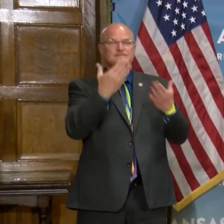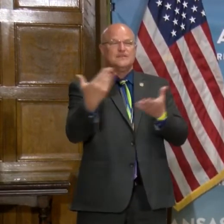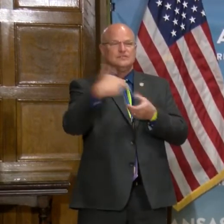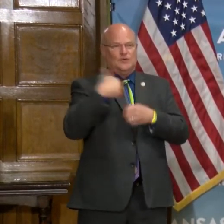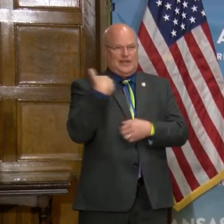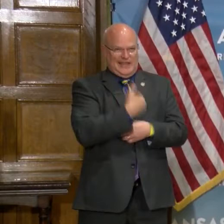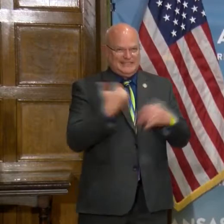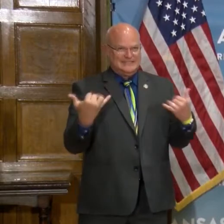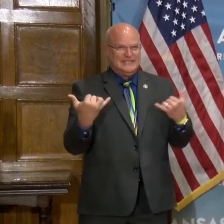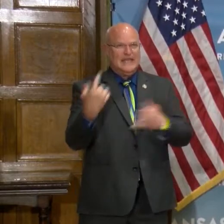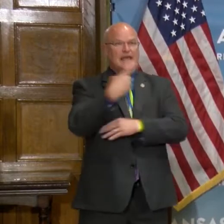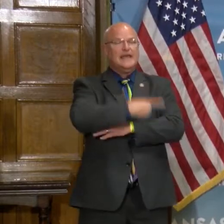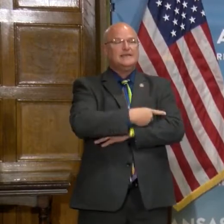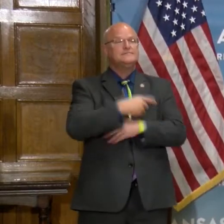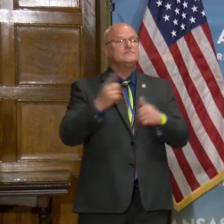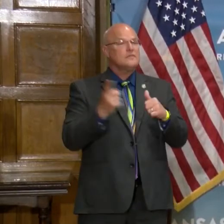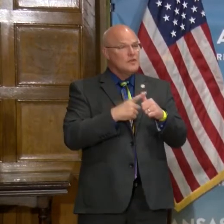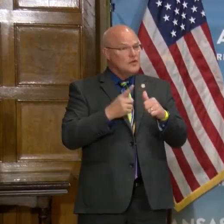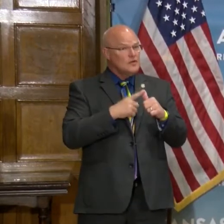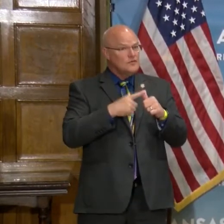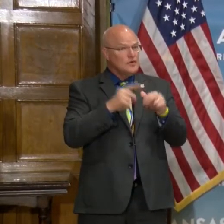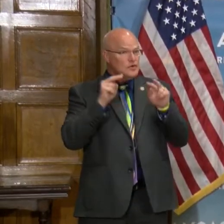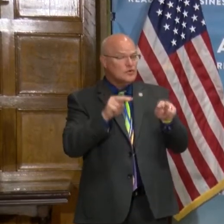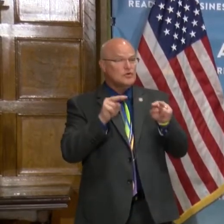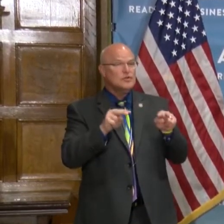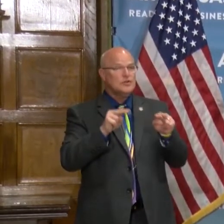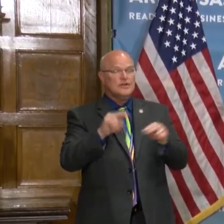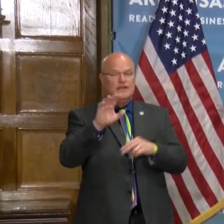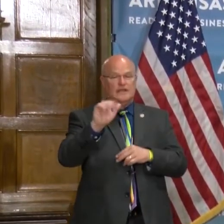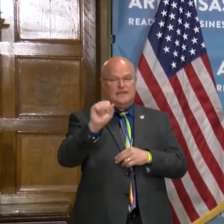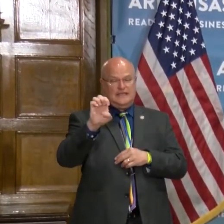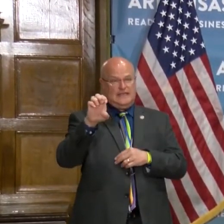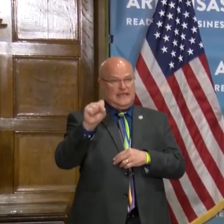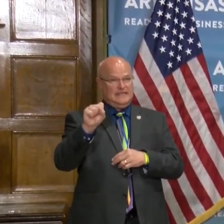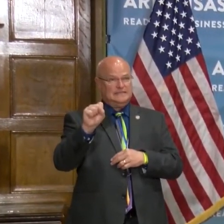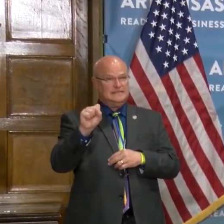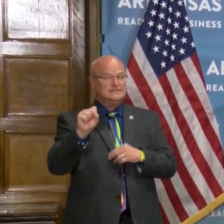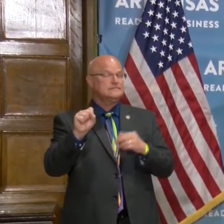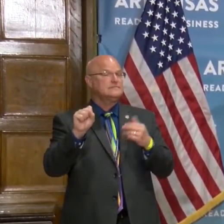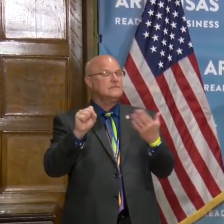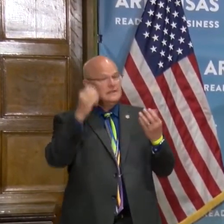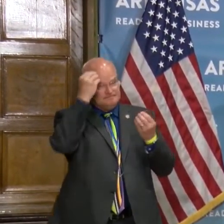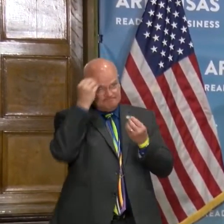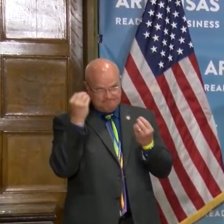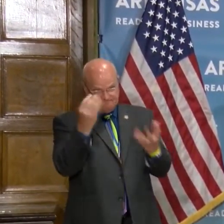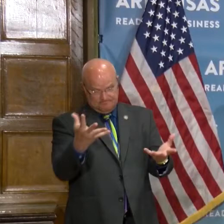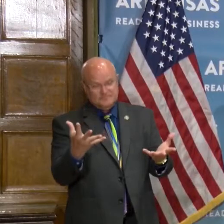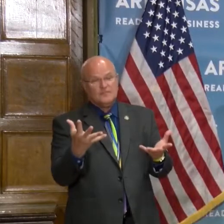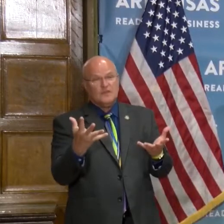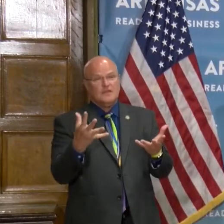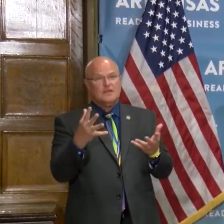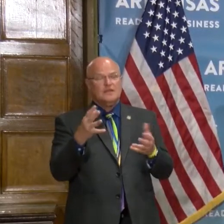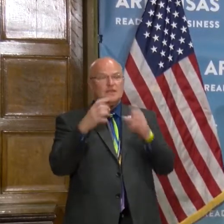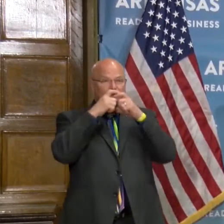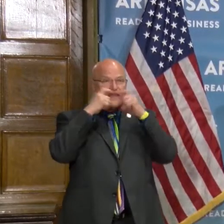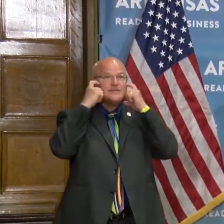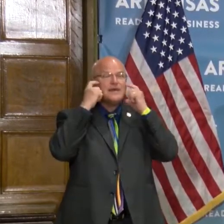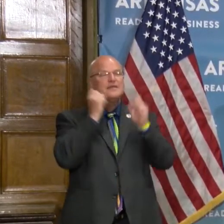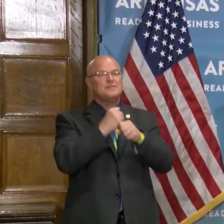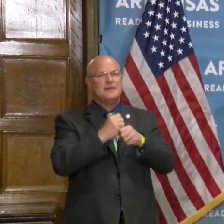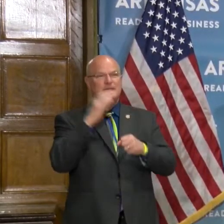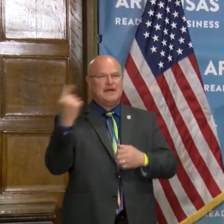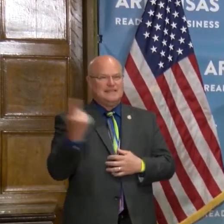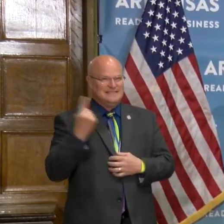us today. Let's first look at the cases. And by the way, the face mask was made